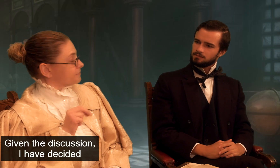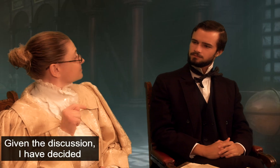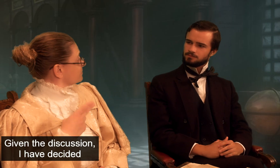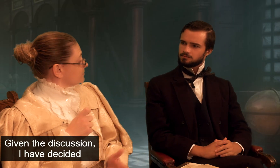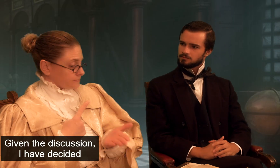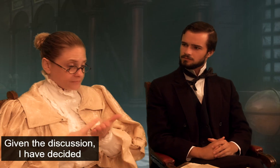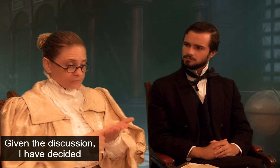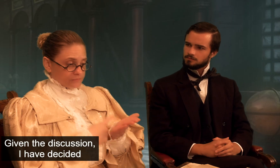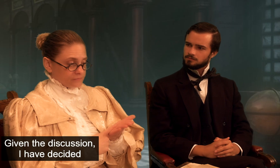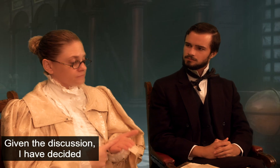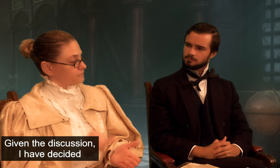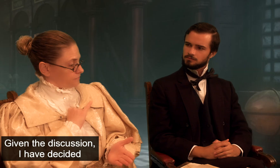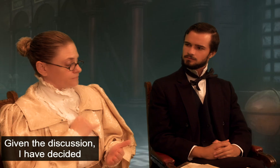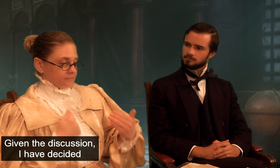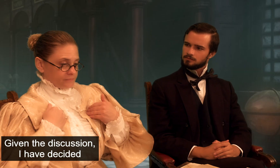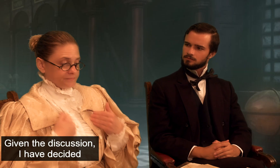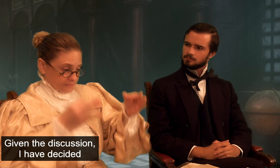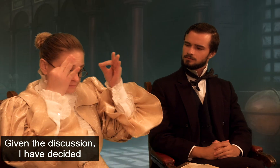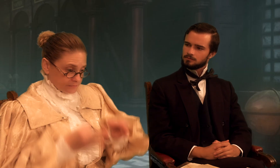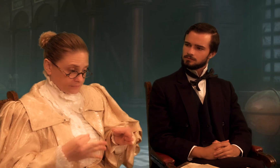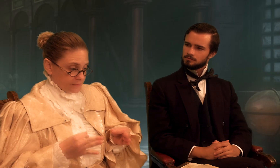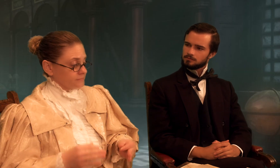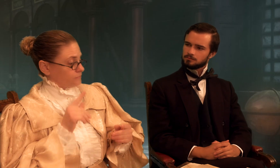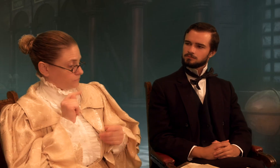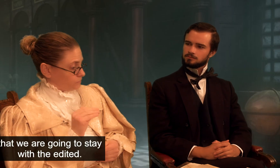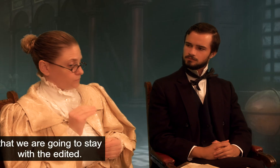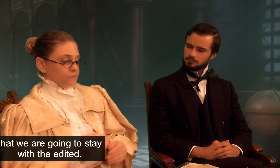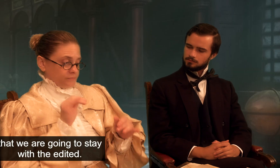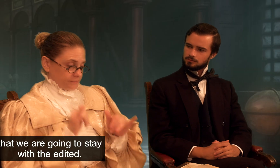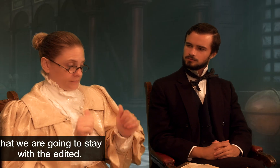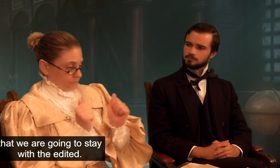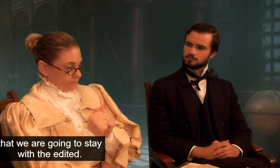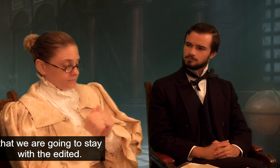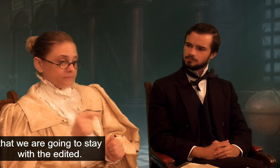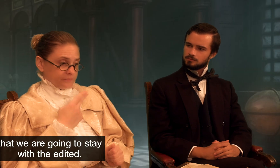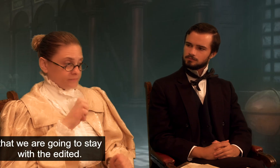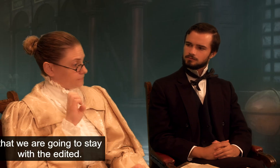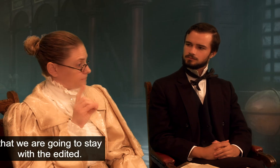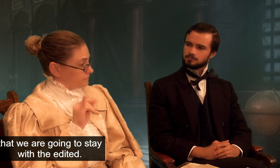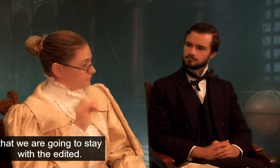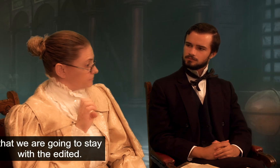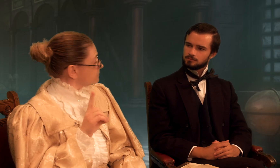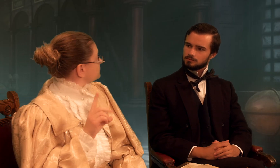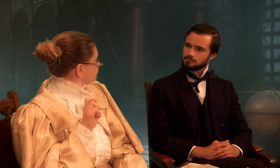Given the discussion, I have decided that we are going to stay with the edited version.